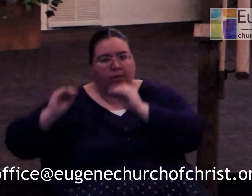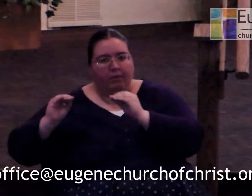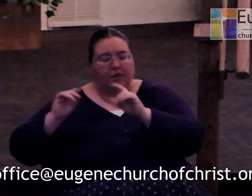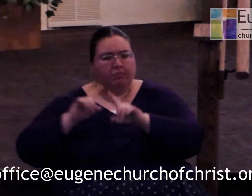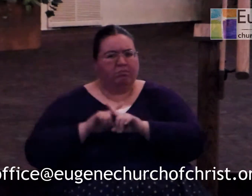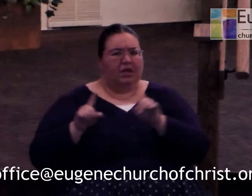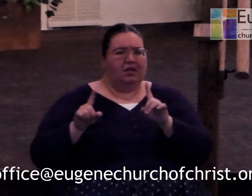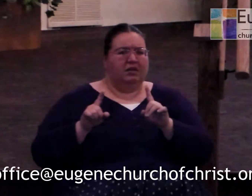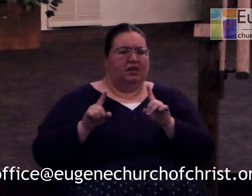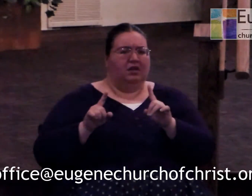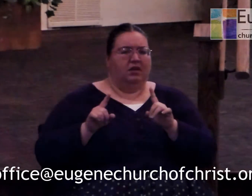Oh no, he went there.